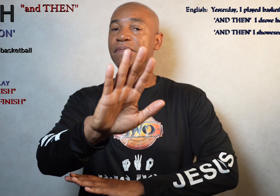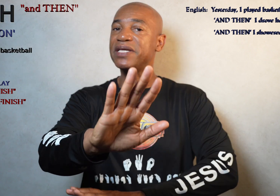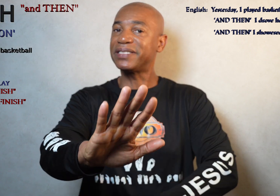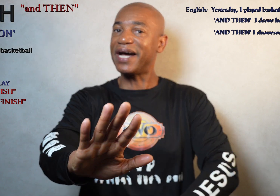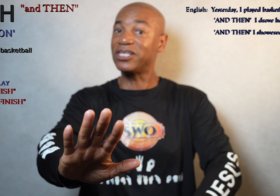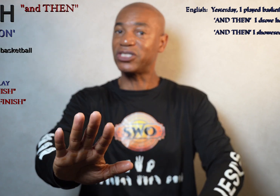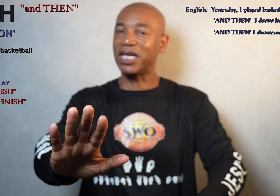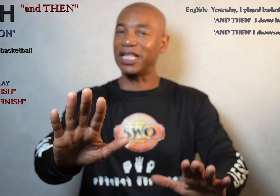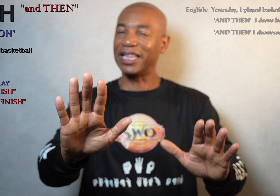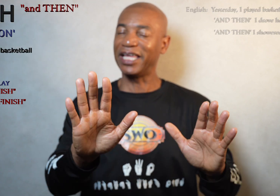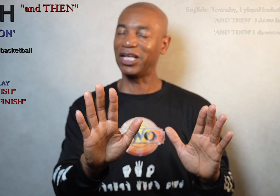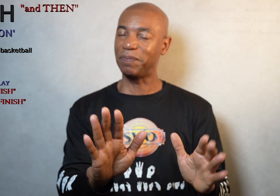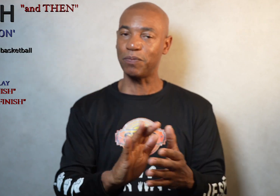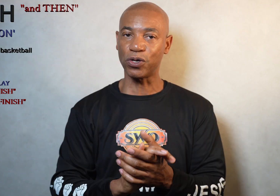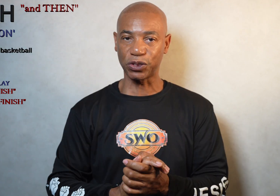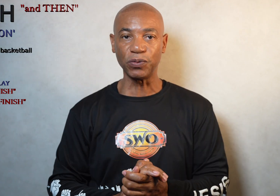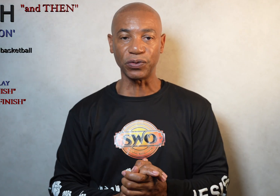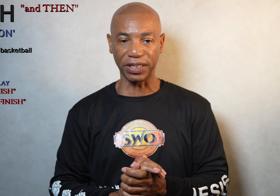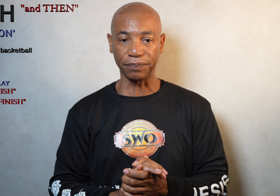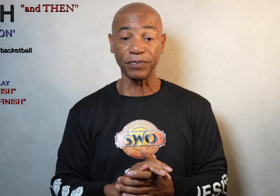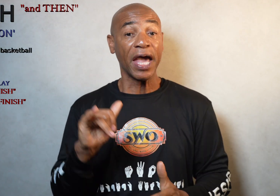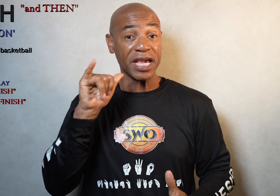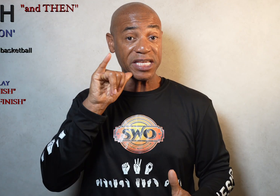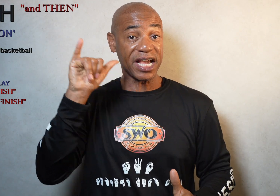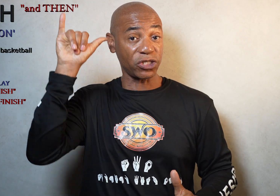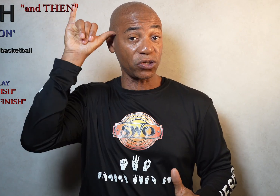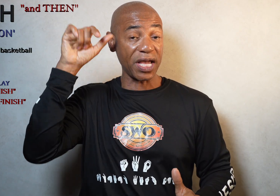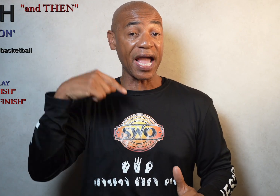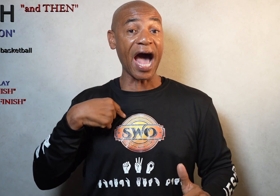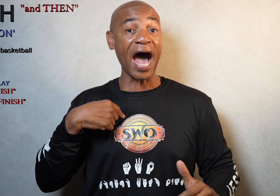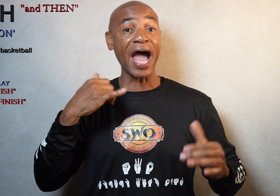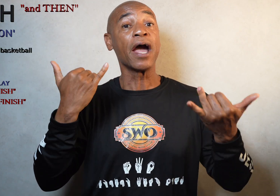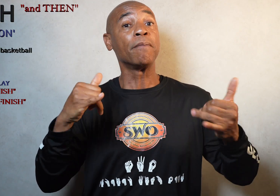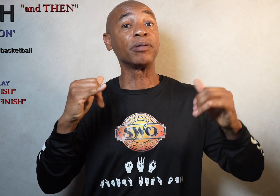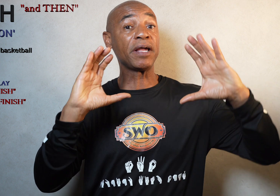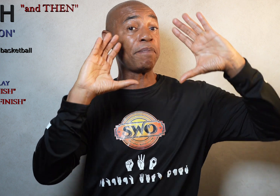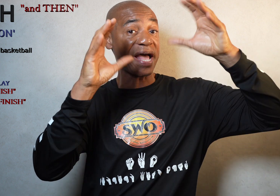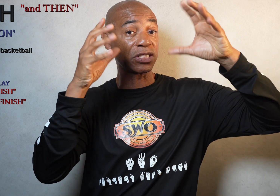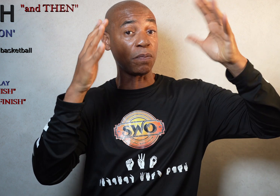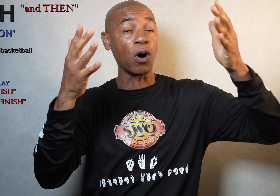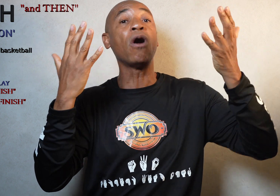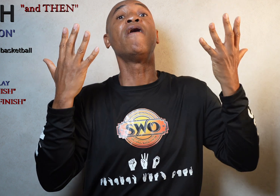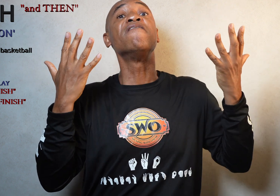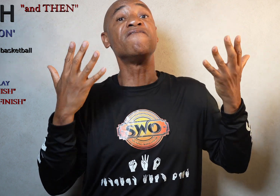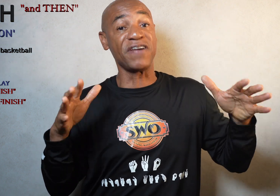me sign this again a little bit more smoothly. Yesterday I played basketball,